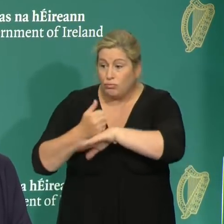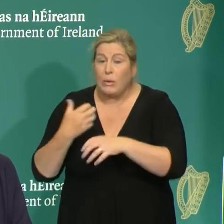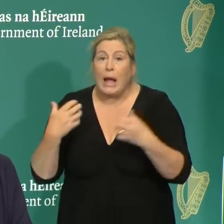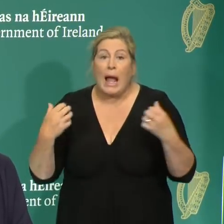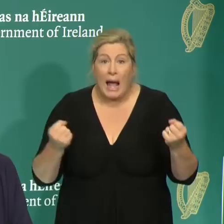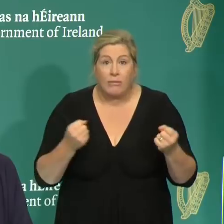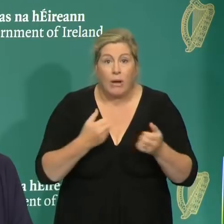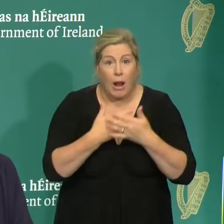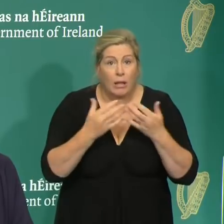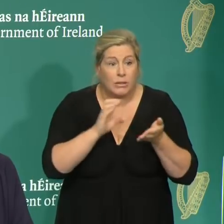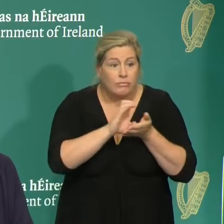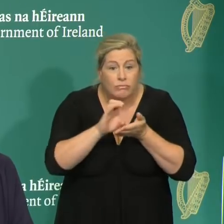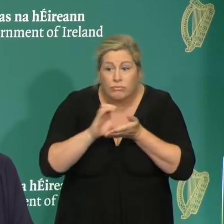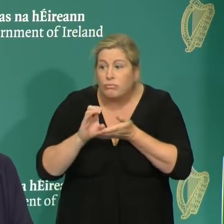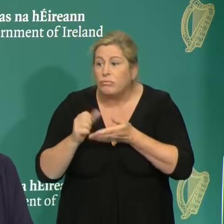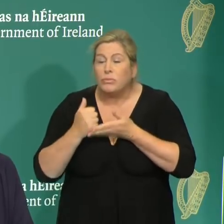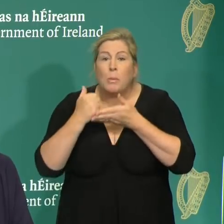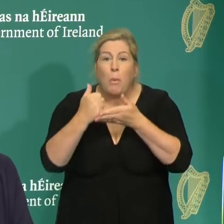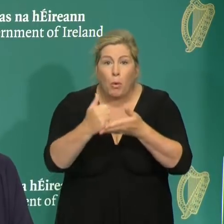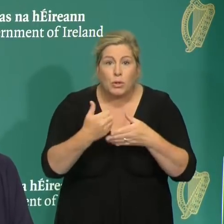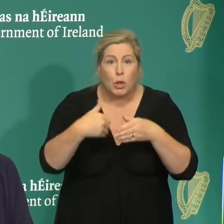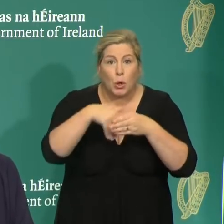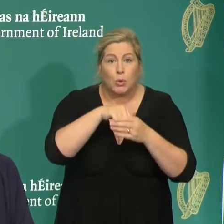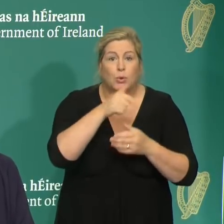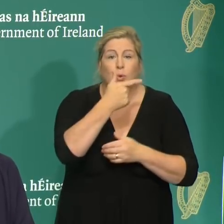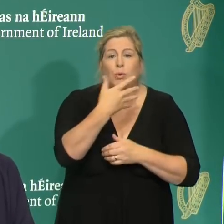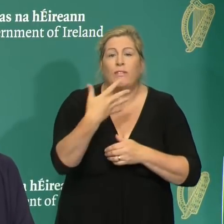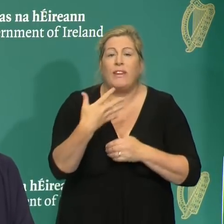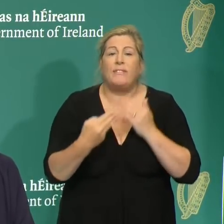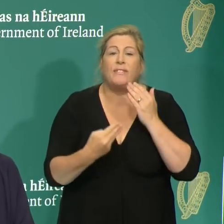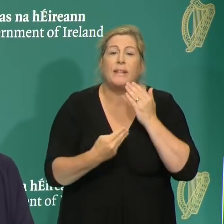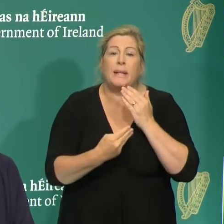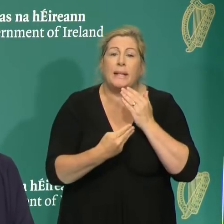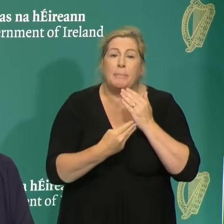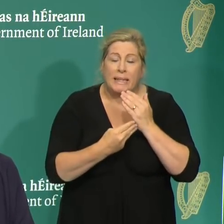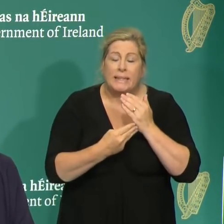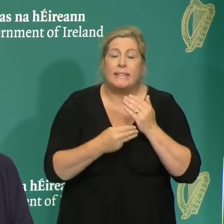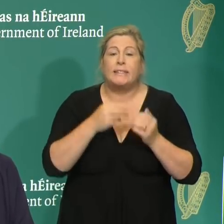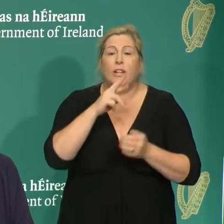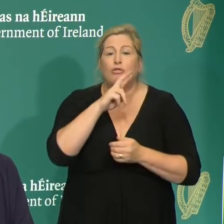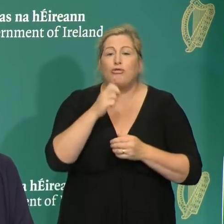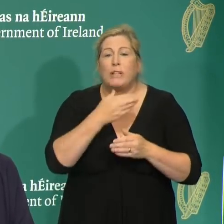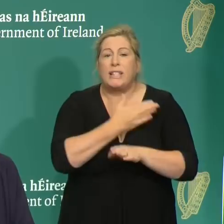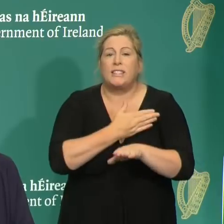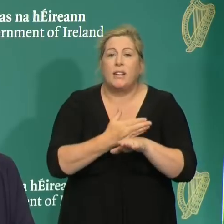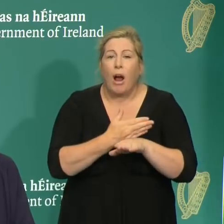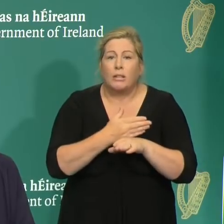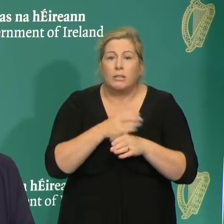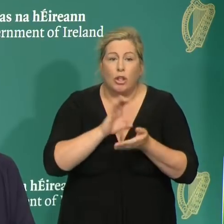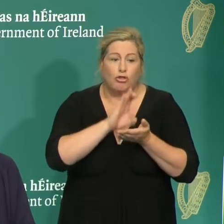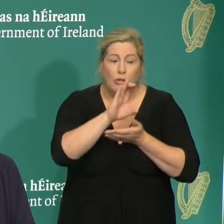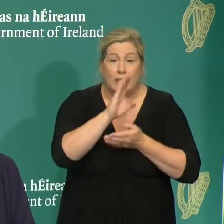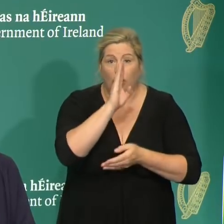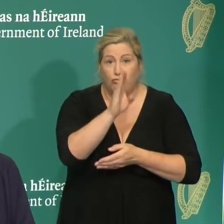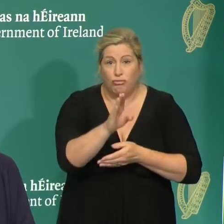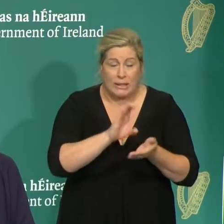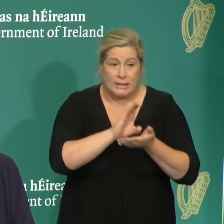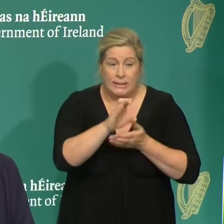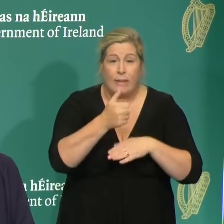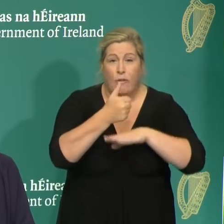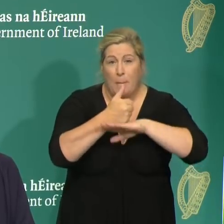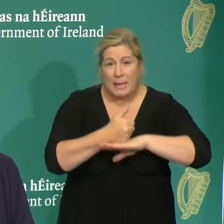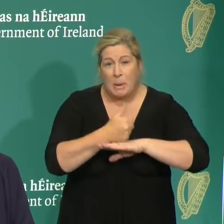recovery. Supports available include the €250 million Restart Grant, which provides direct grant aid of a minimum